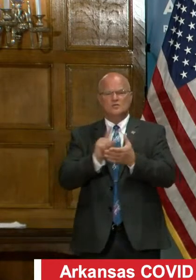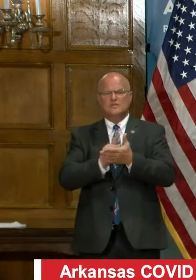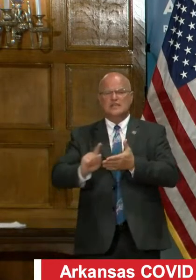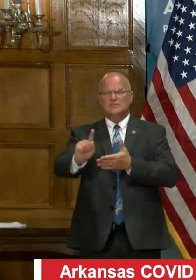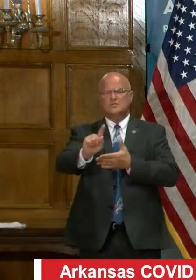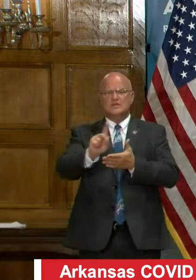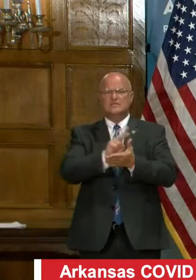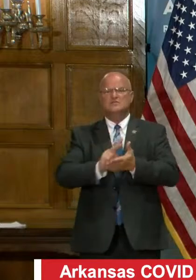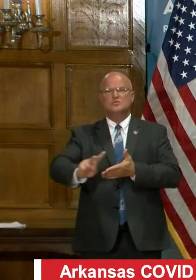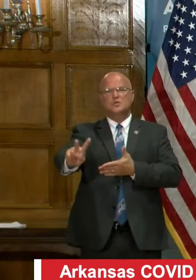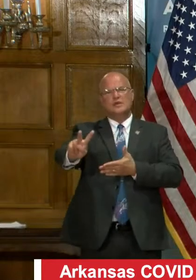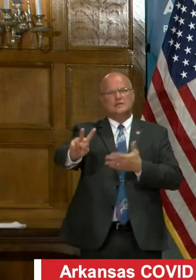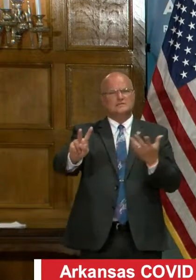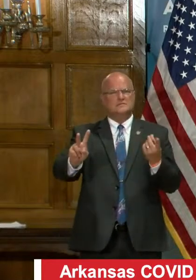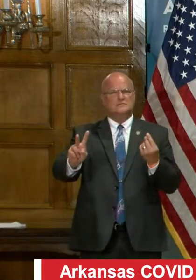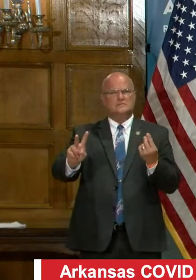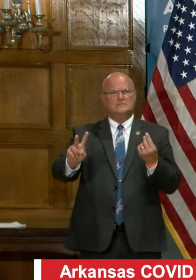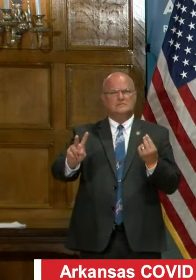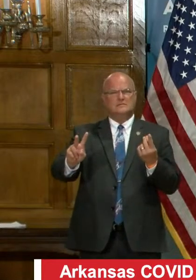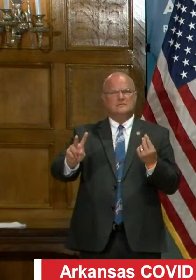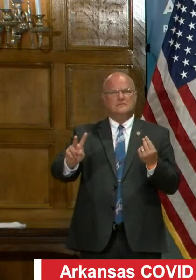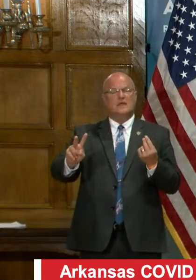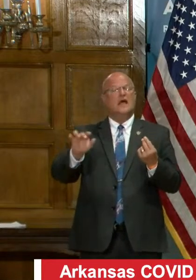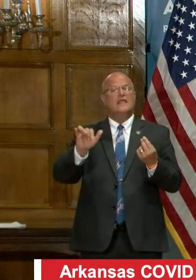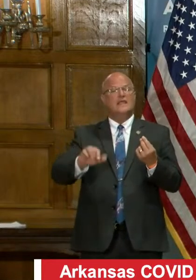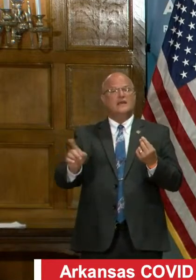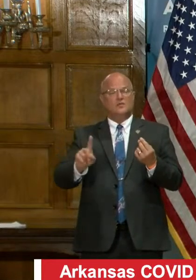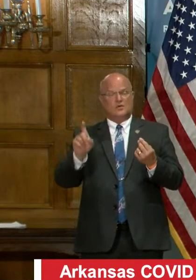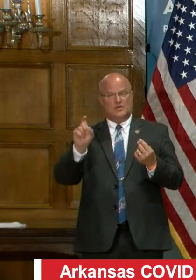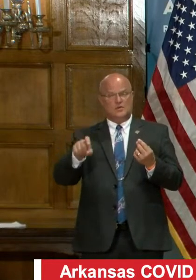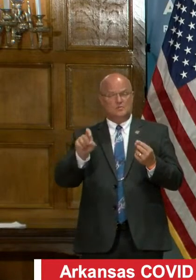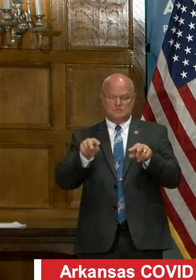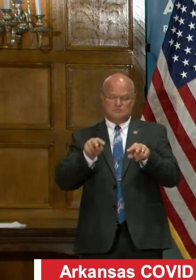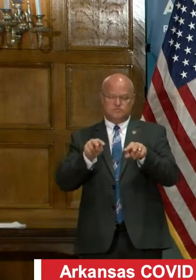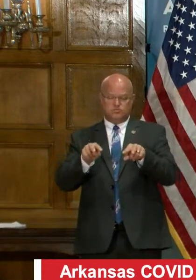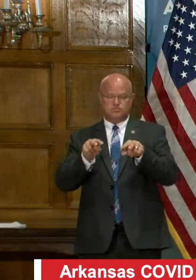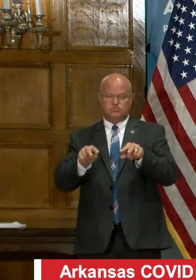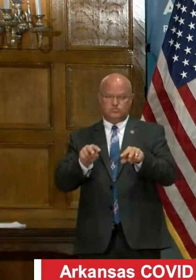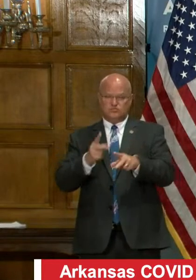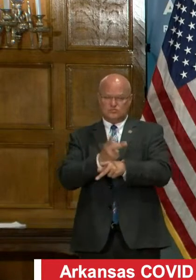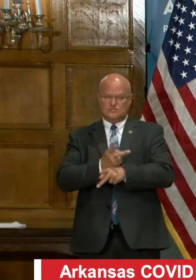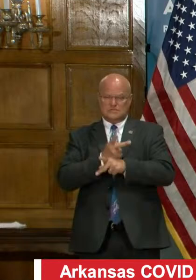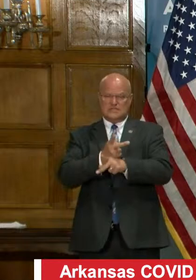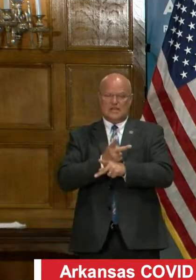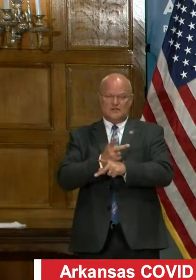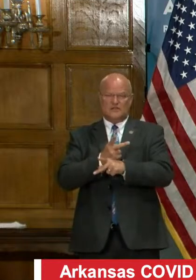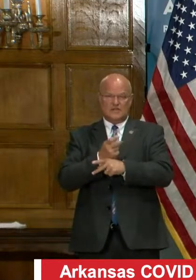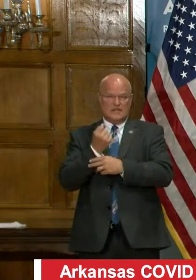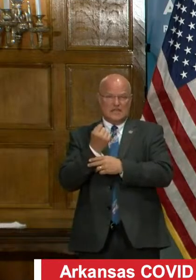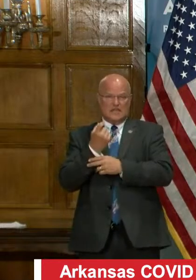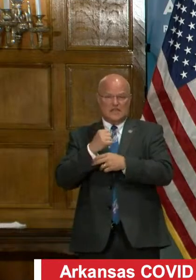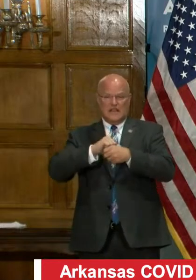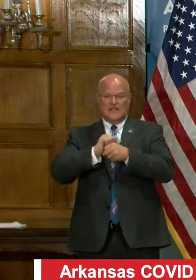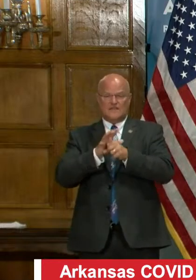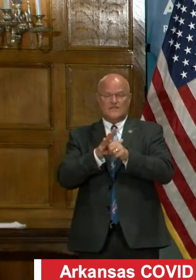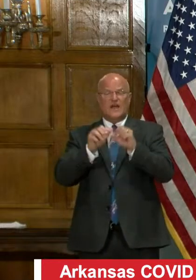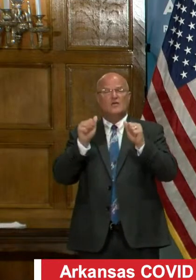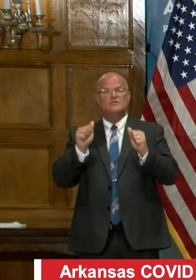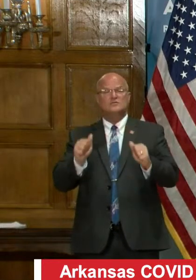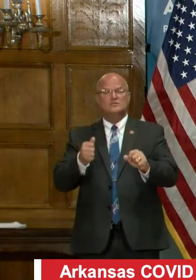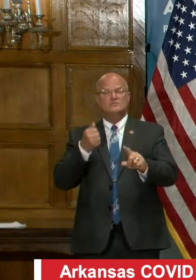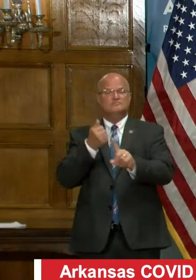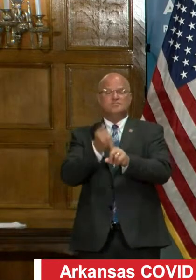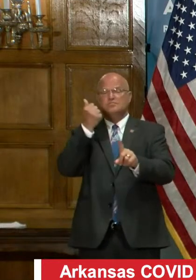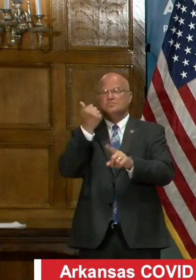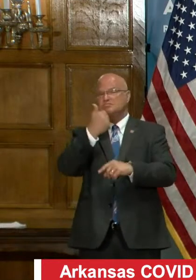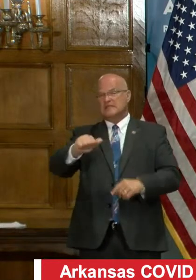from now and 2 weeks from now? And so that's where you have to remain vigilant and understand that the virus could